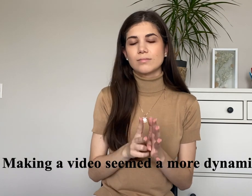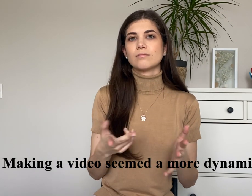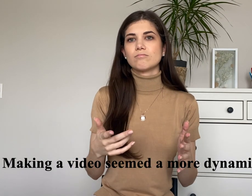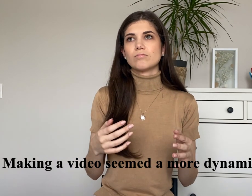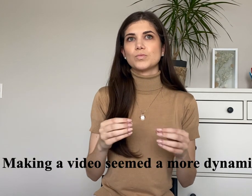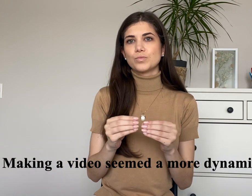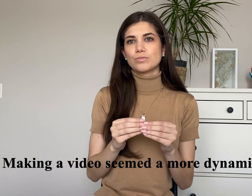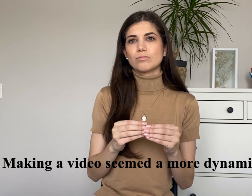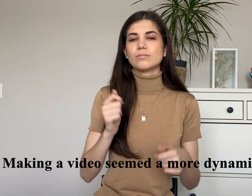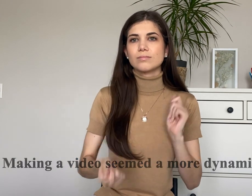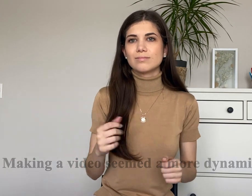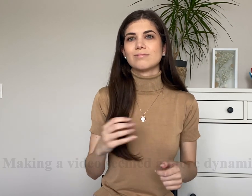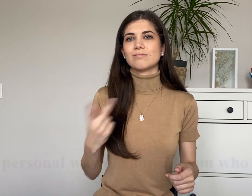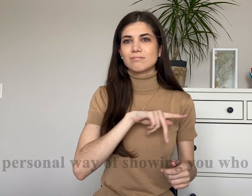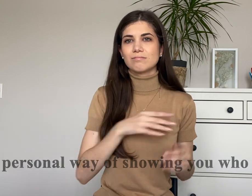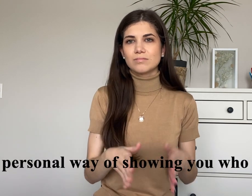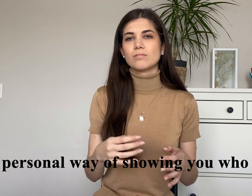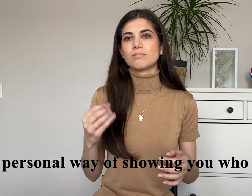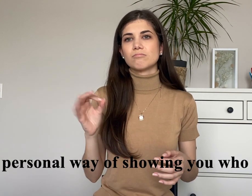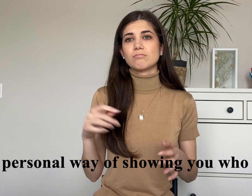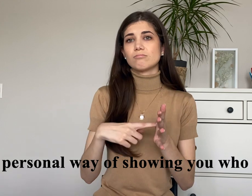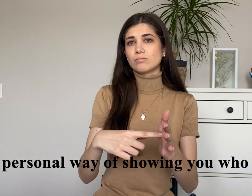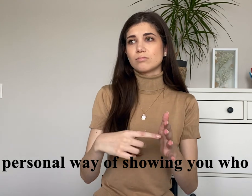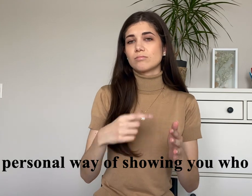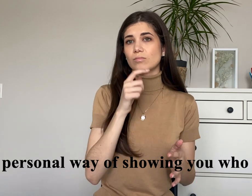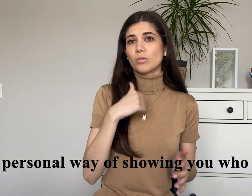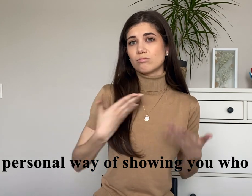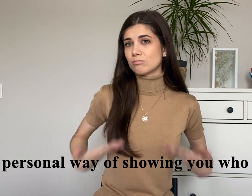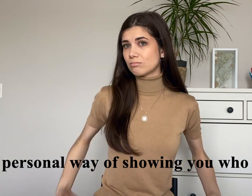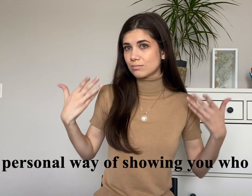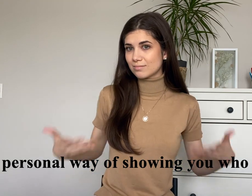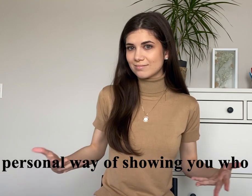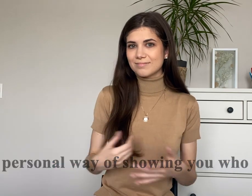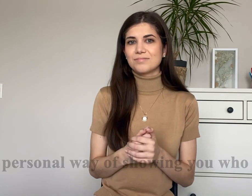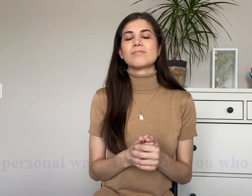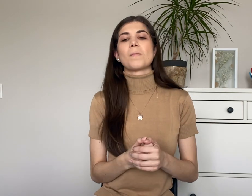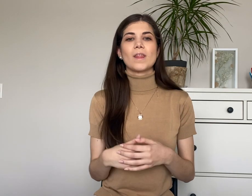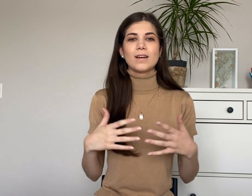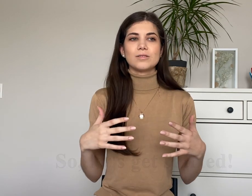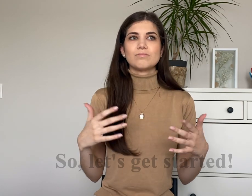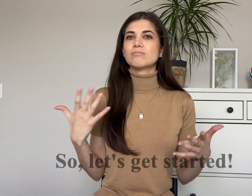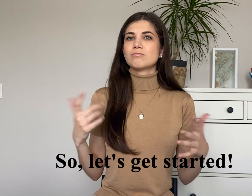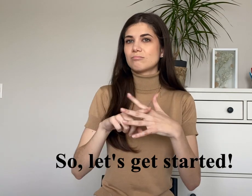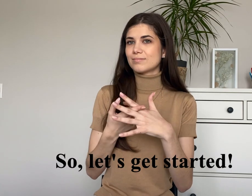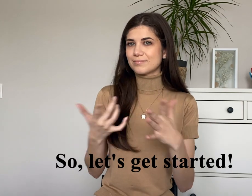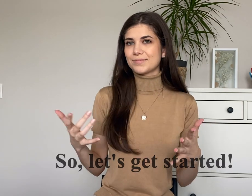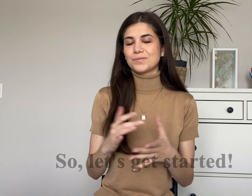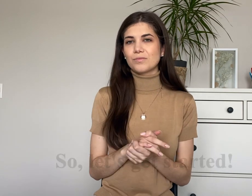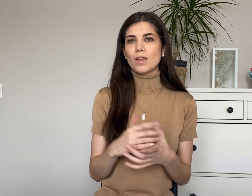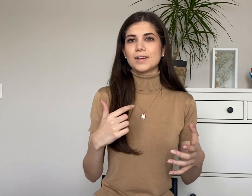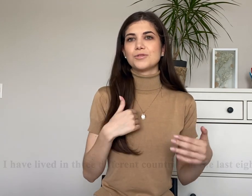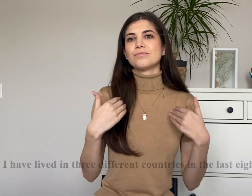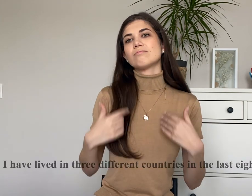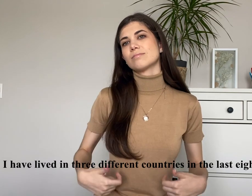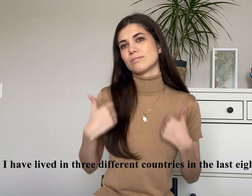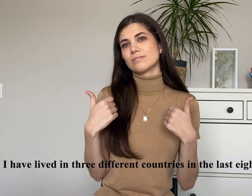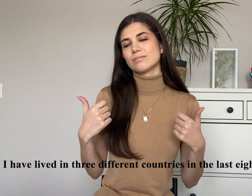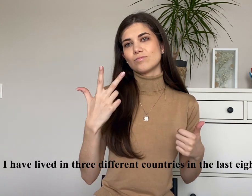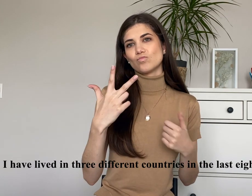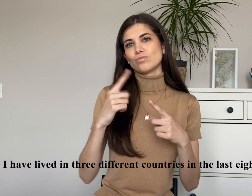a more dynamic and personal way of showing you who I am. So let's get started. I've lived in 3 different